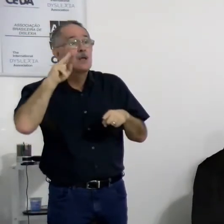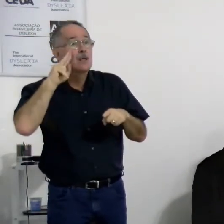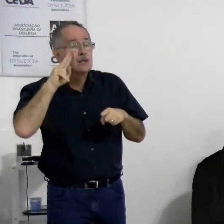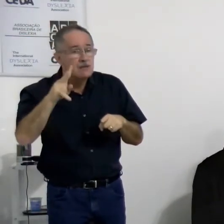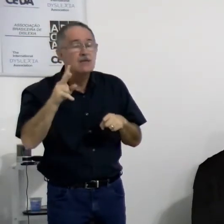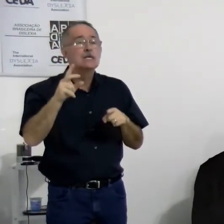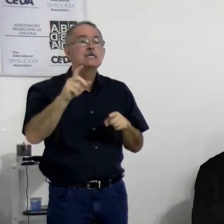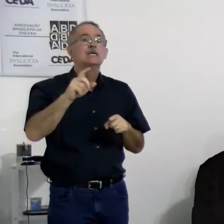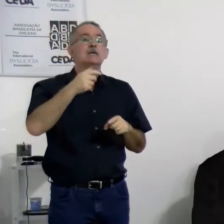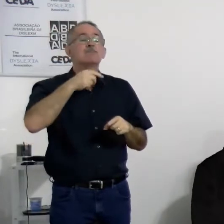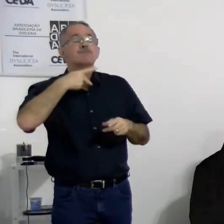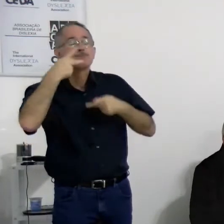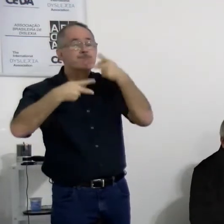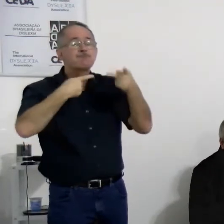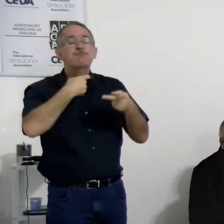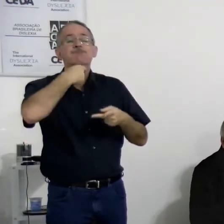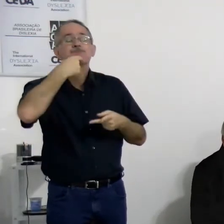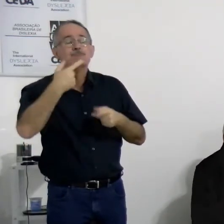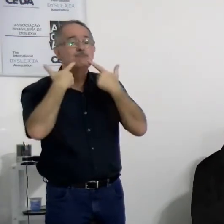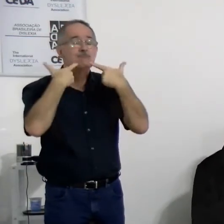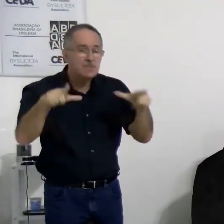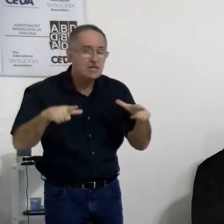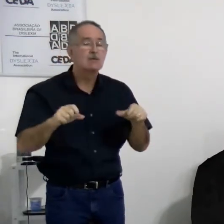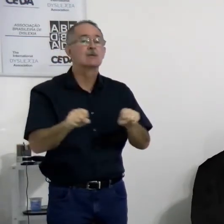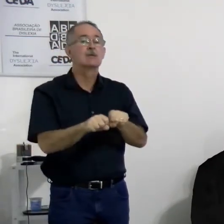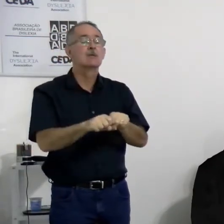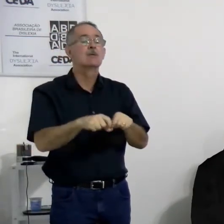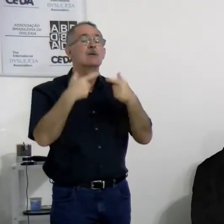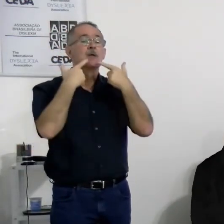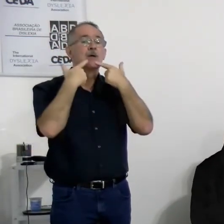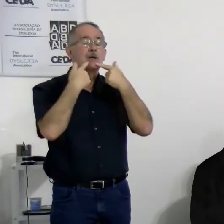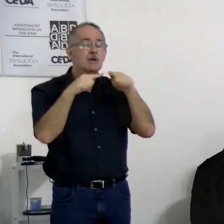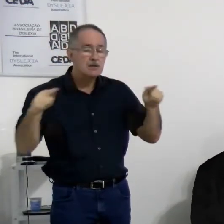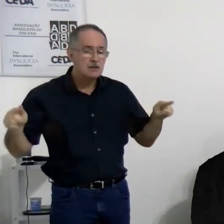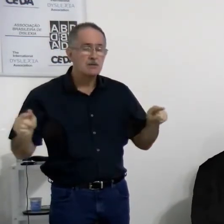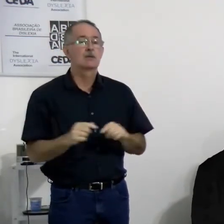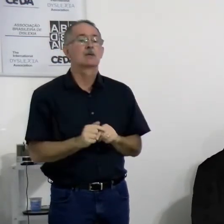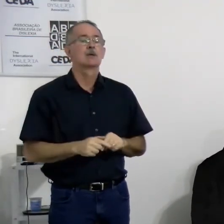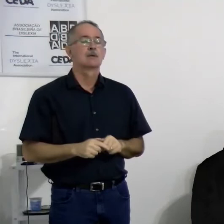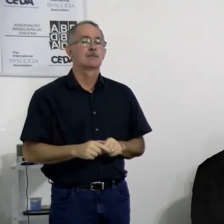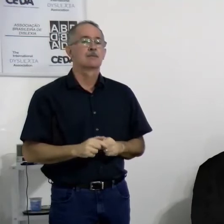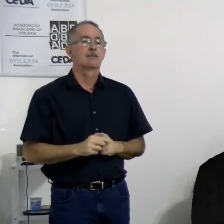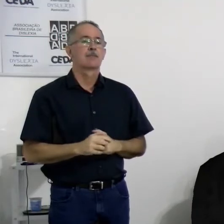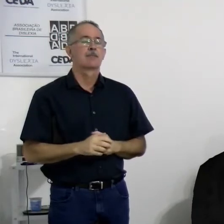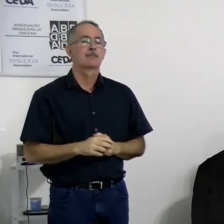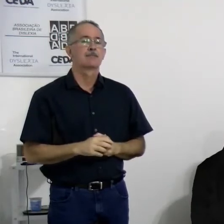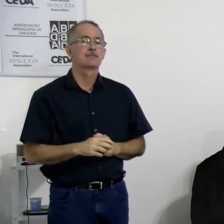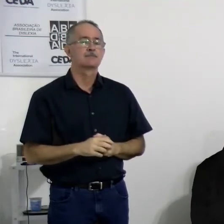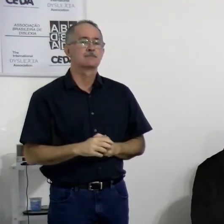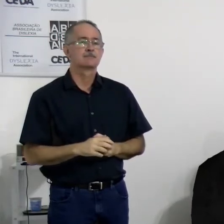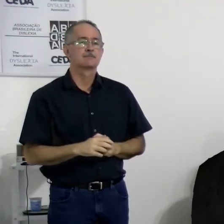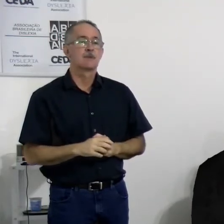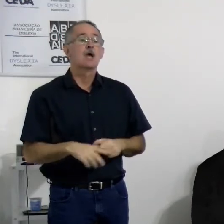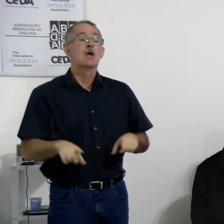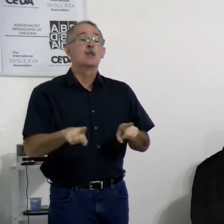linguagem. So very early on, when we lived in California, my